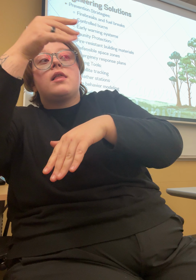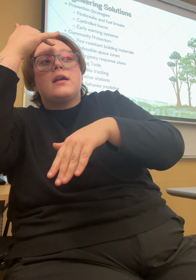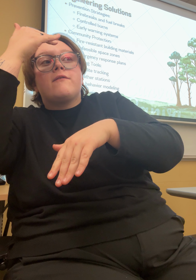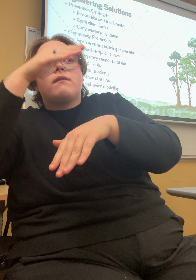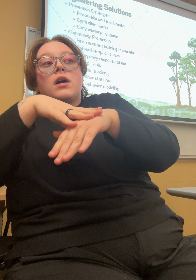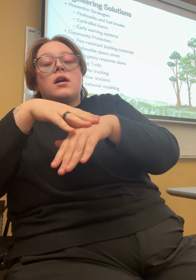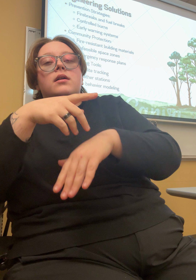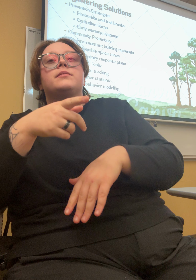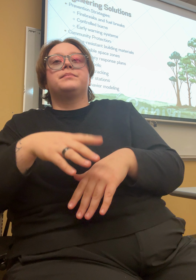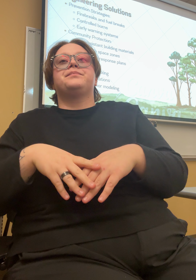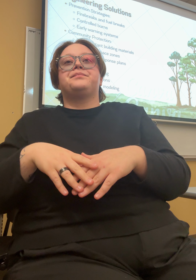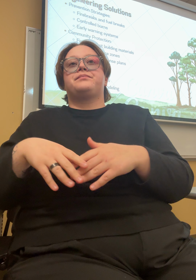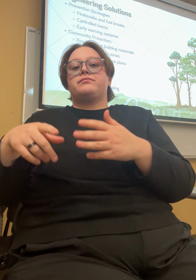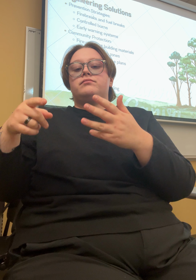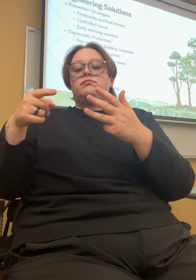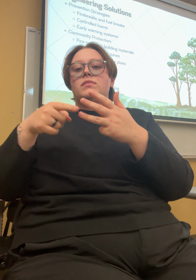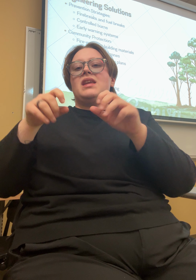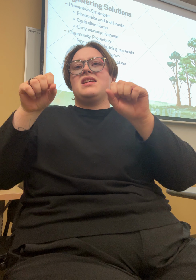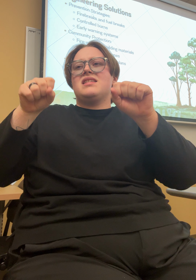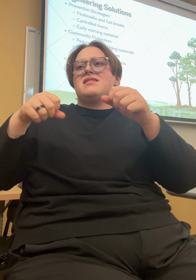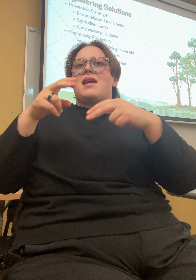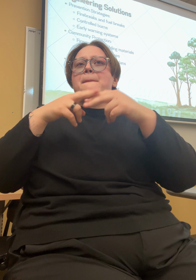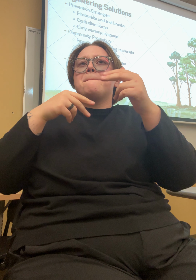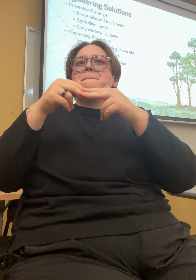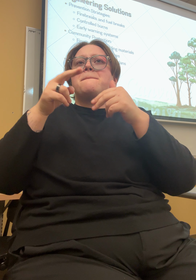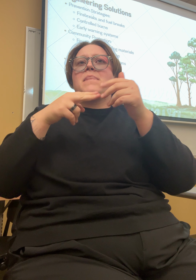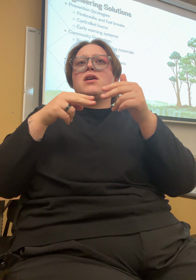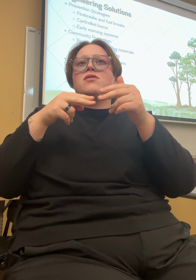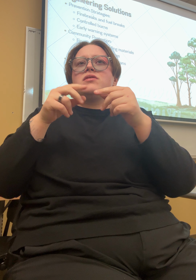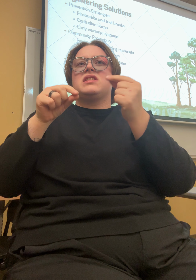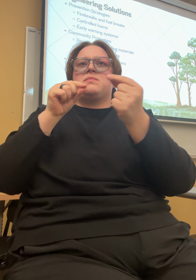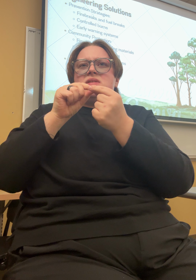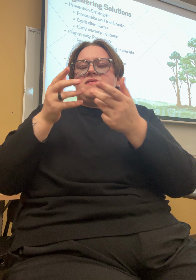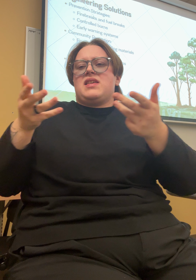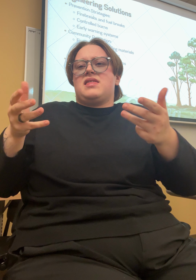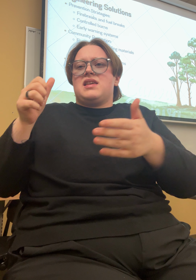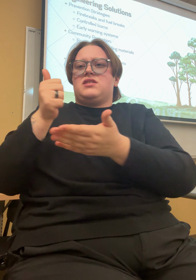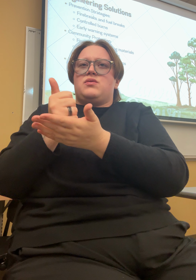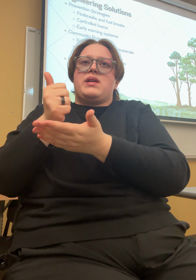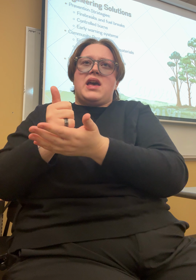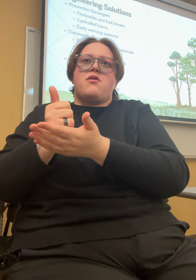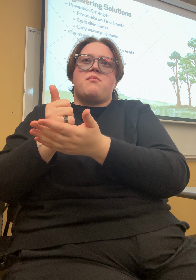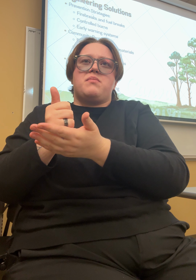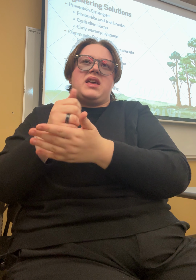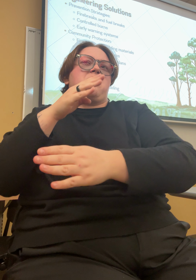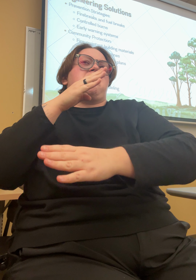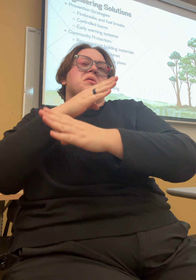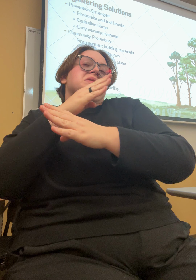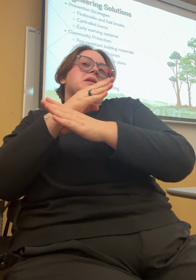building materials, defensive space zones, emergency response plans, and